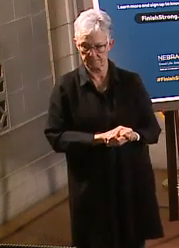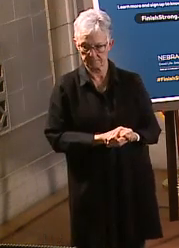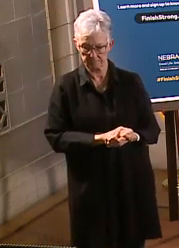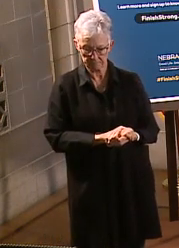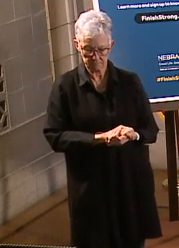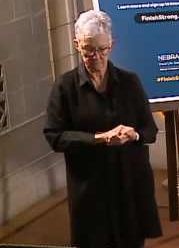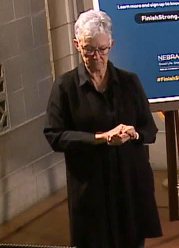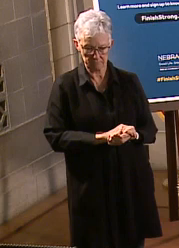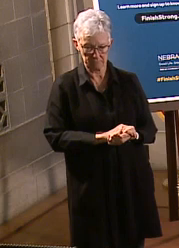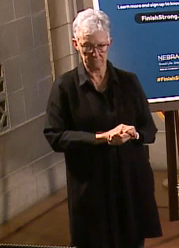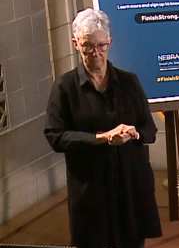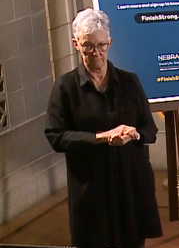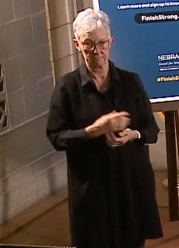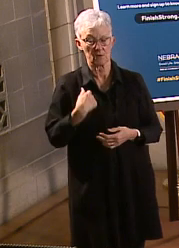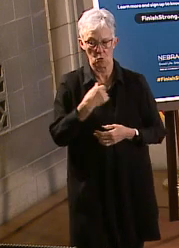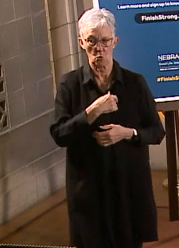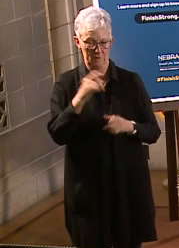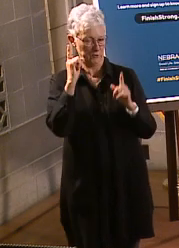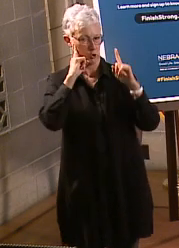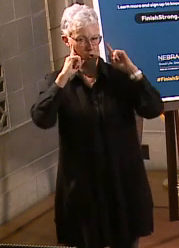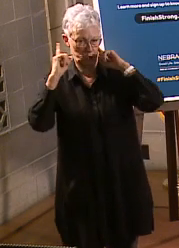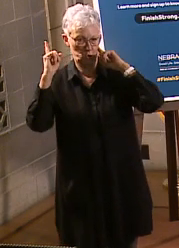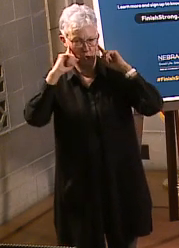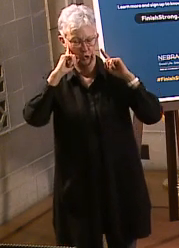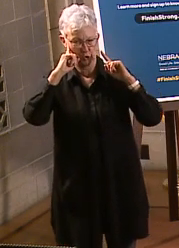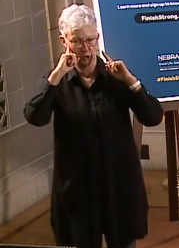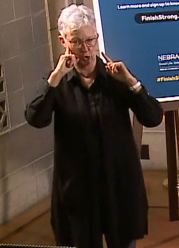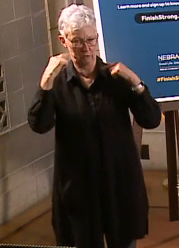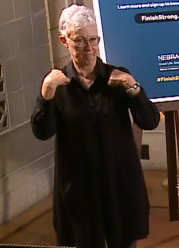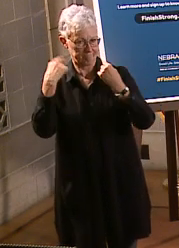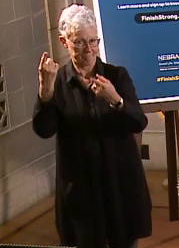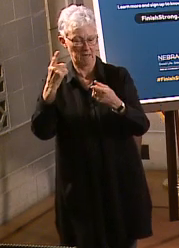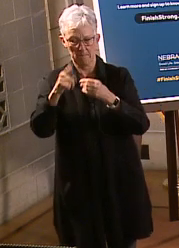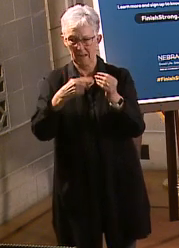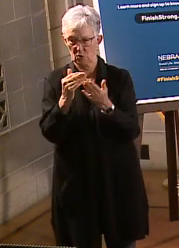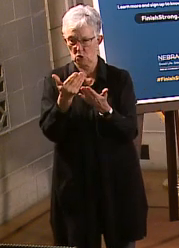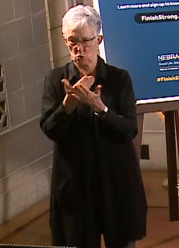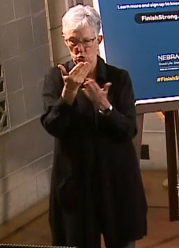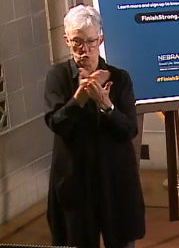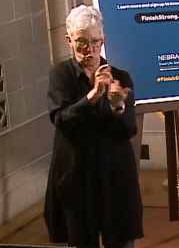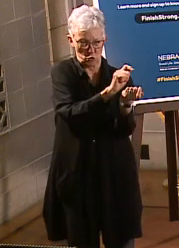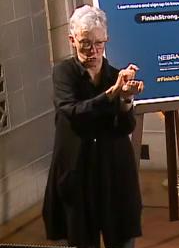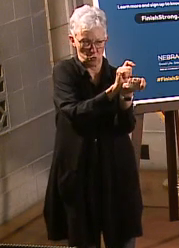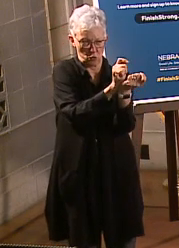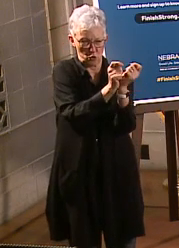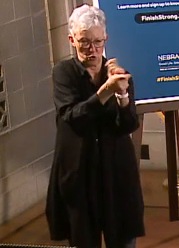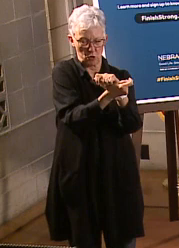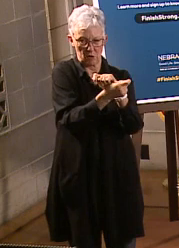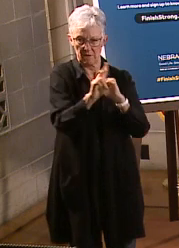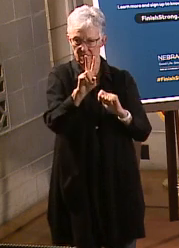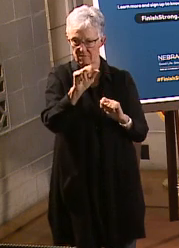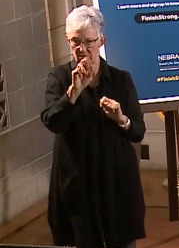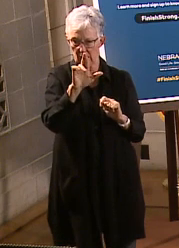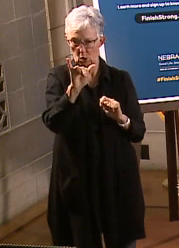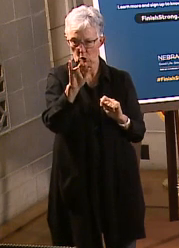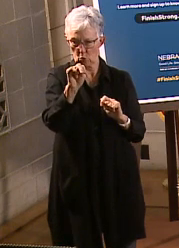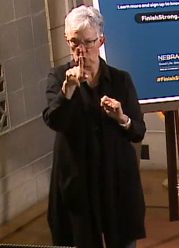So we've all known about these variants. The first variant that was really sort of made the news was back in December,